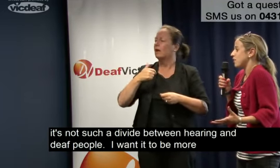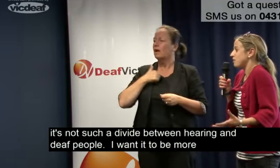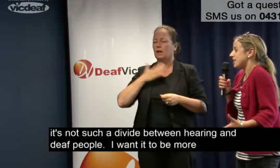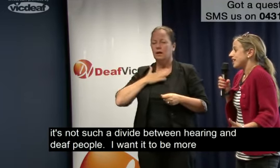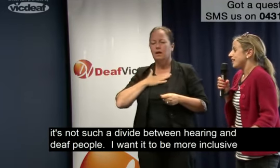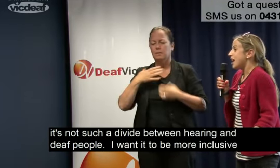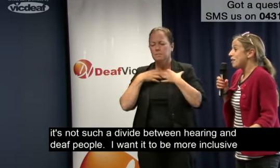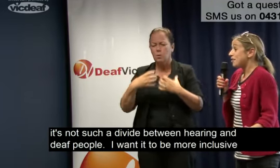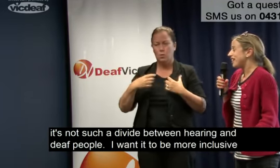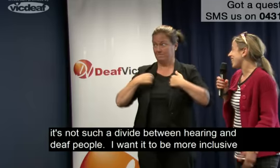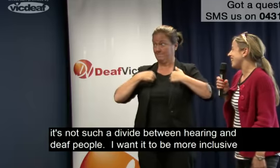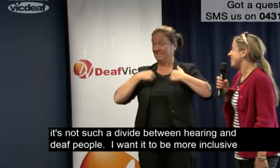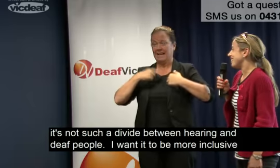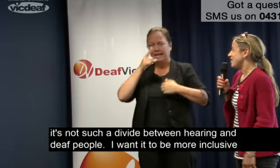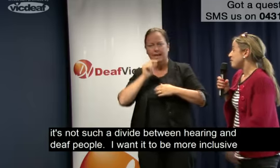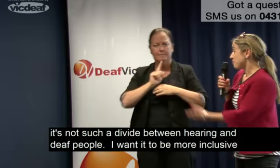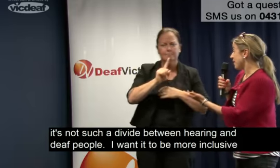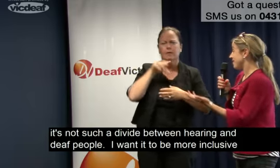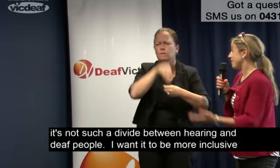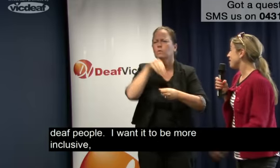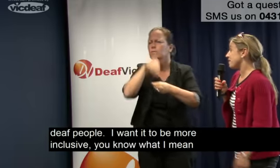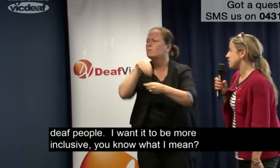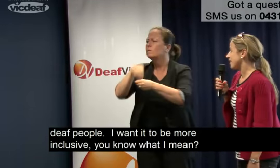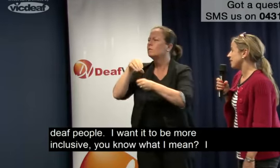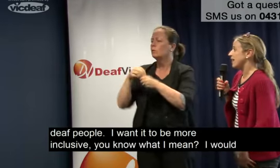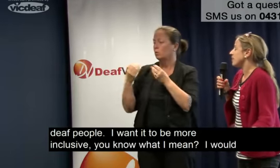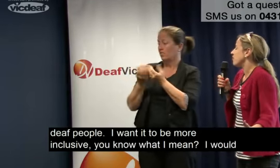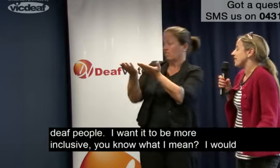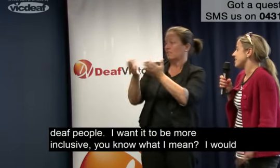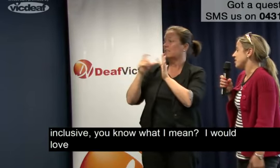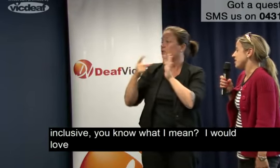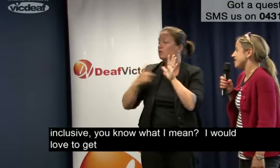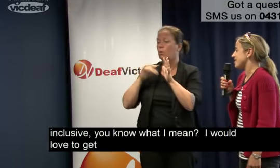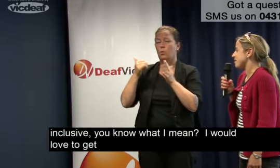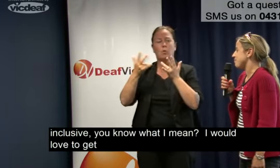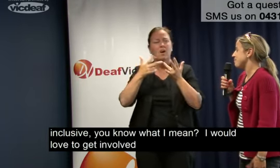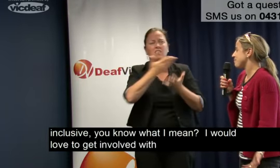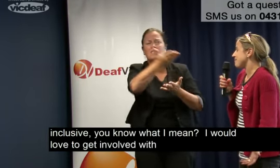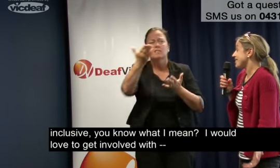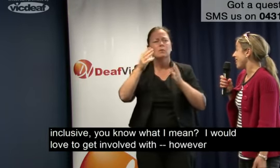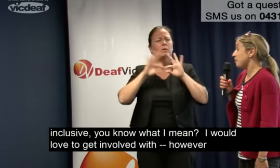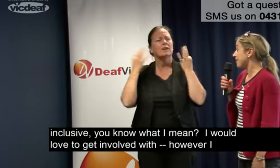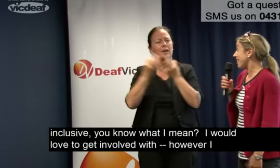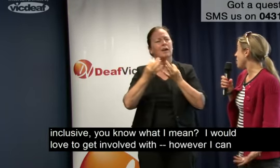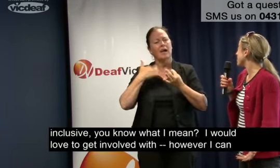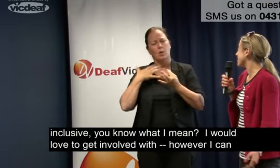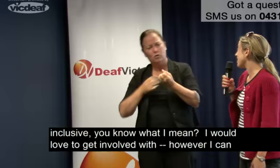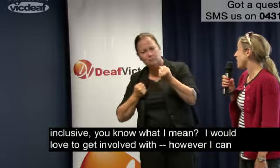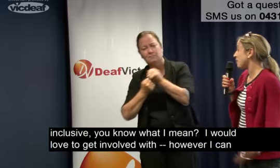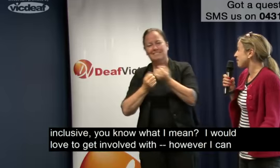involved however I can with, Deaf Australia or any organisations to help that happen, however I